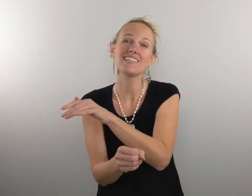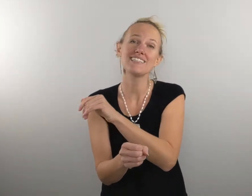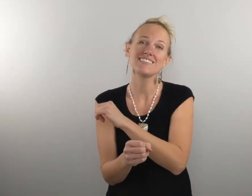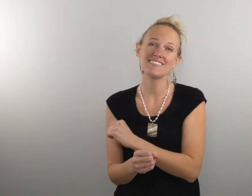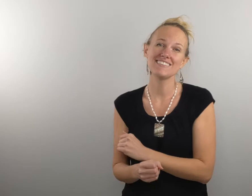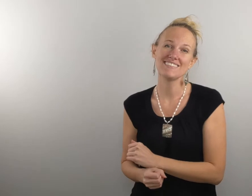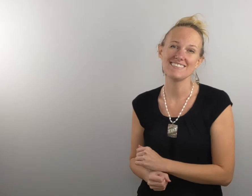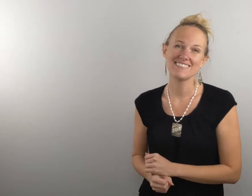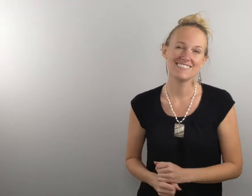complete.